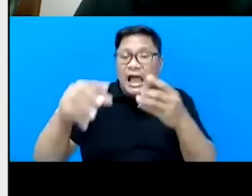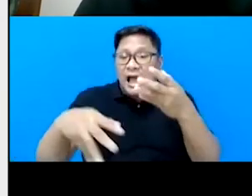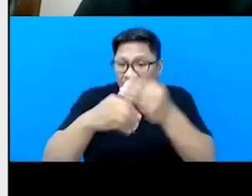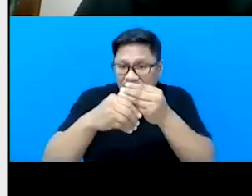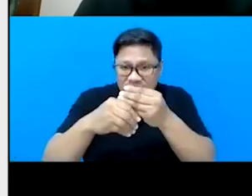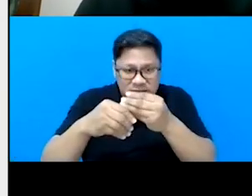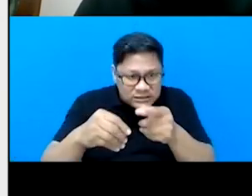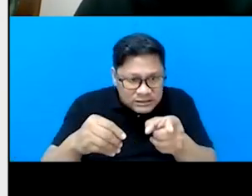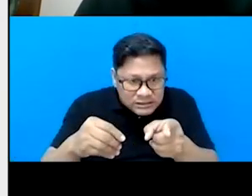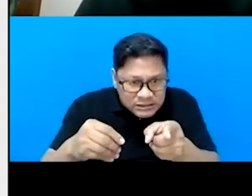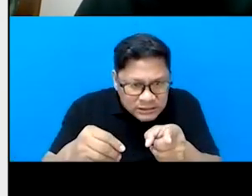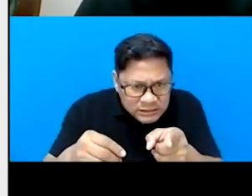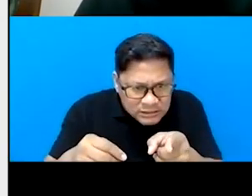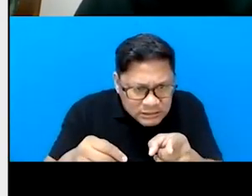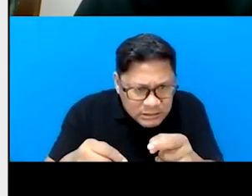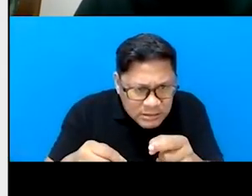in between